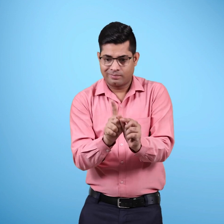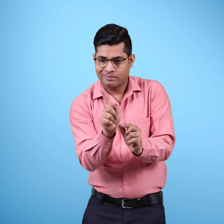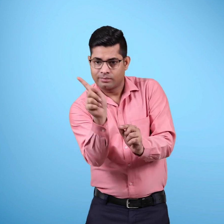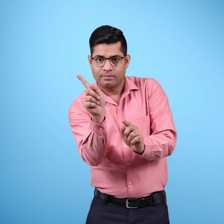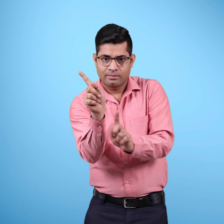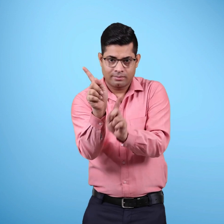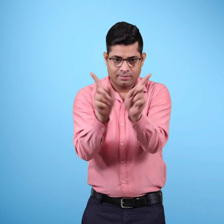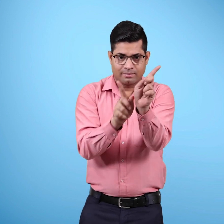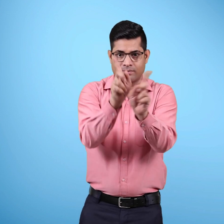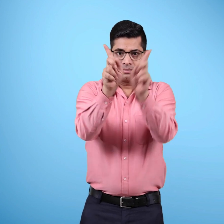branch,